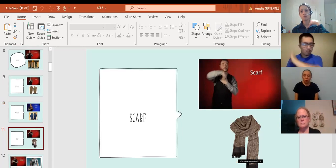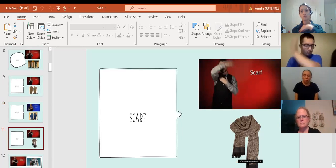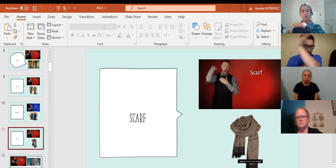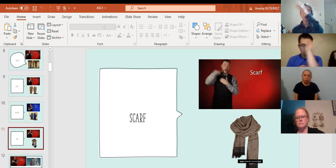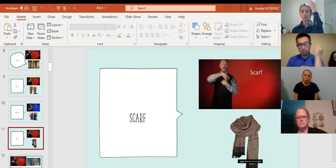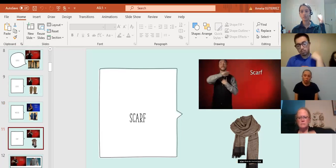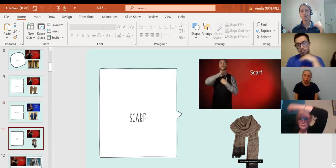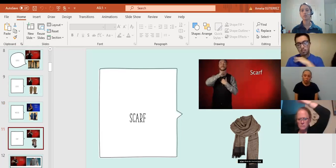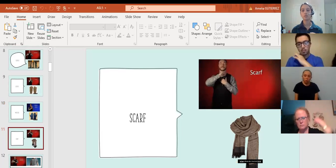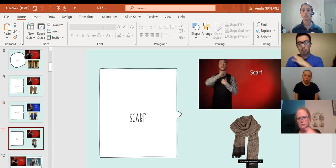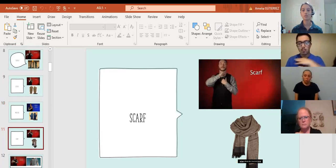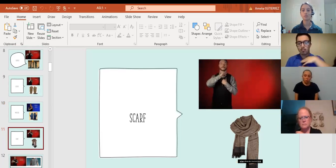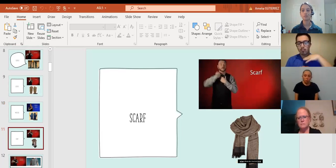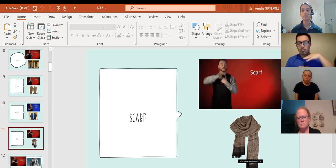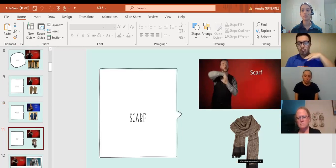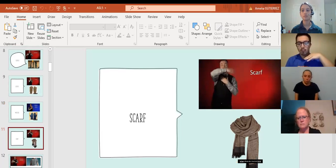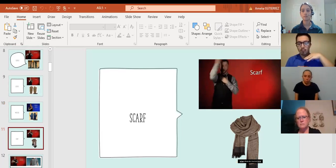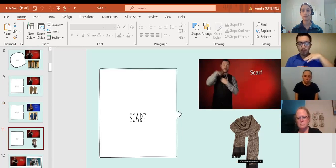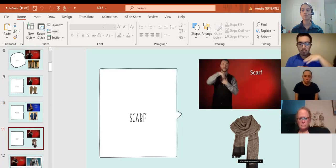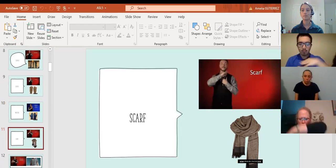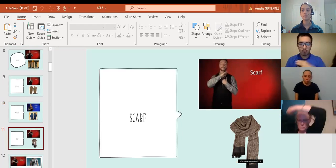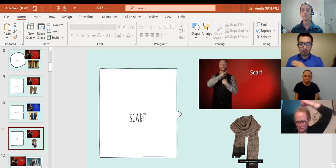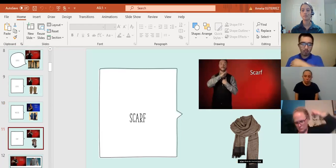Scarf. This one's a little hard.